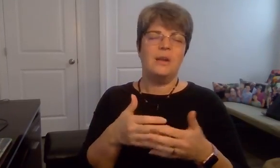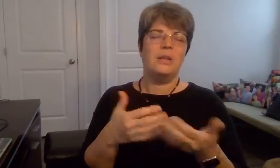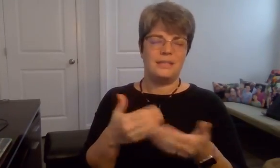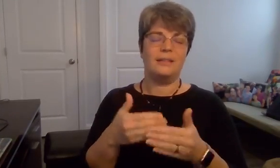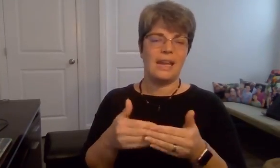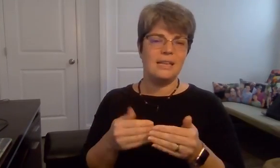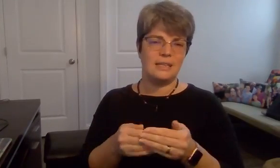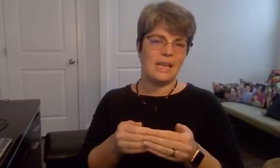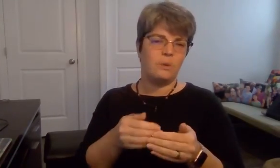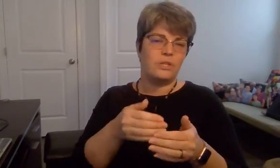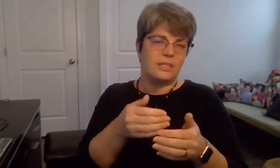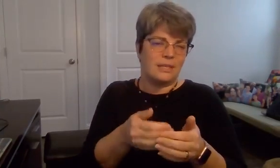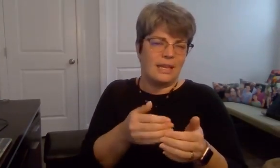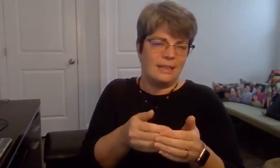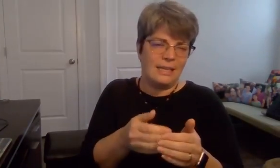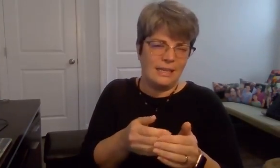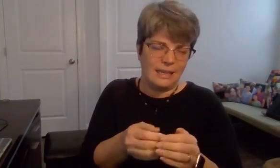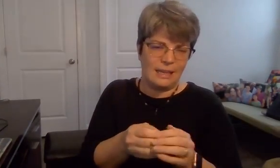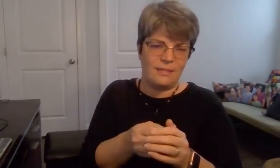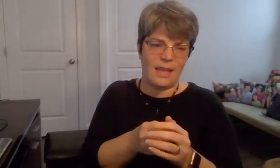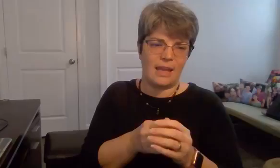it delays language slightly in that